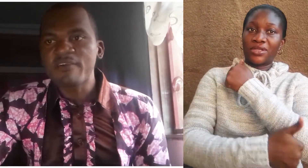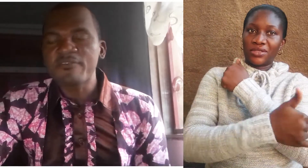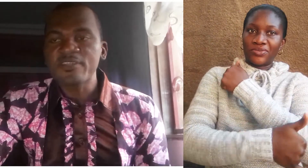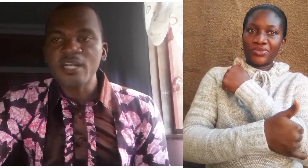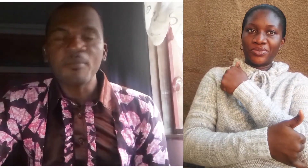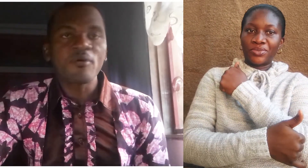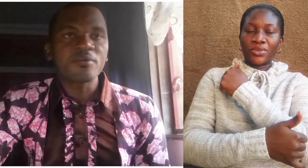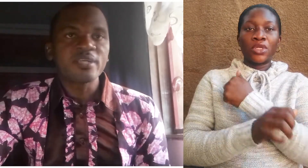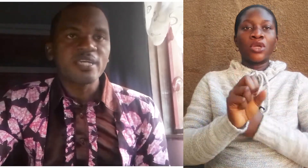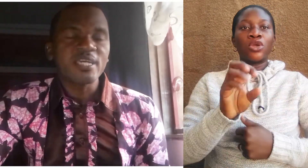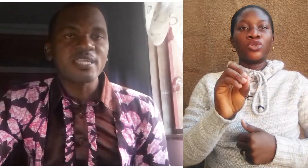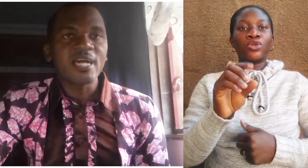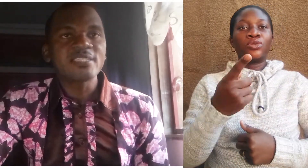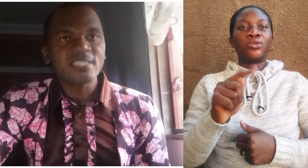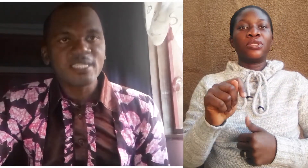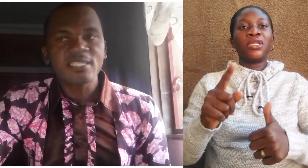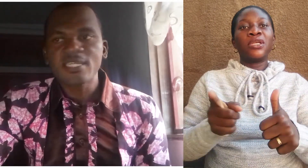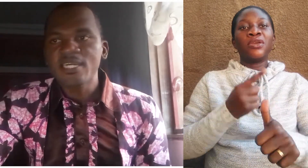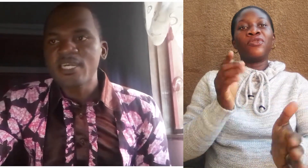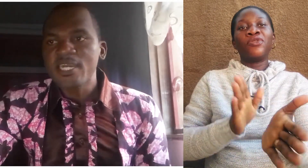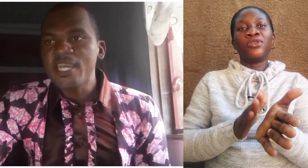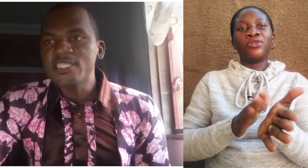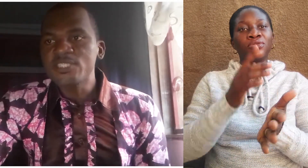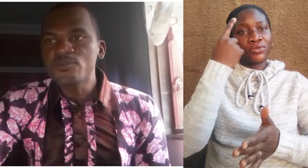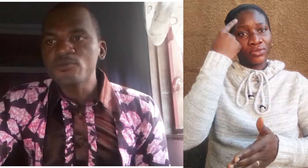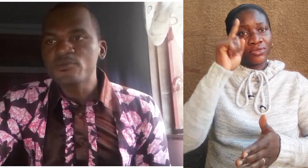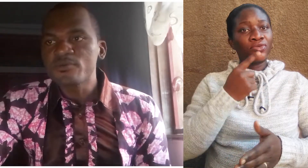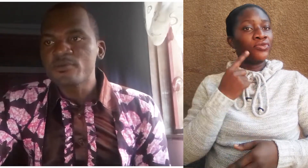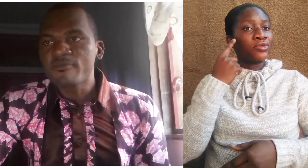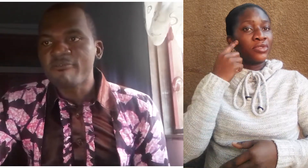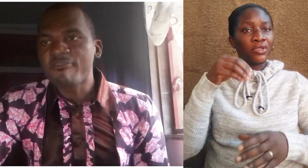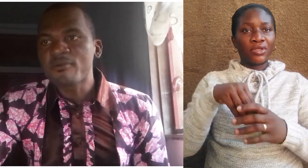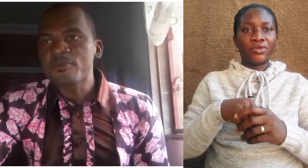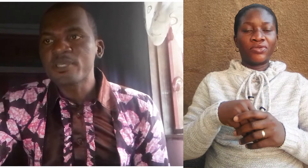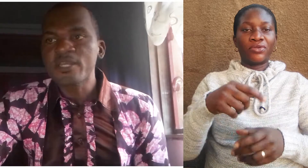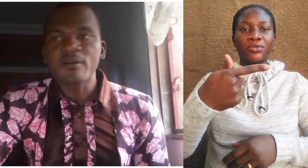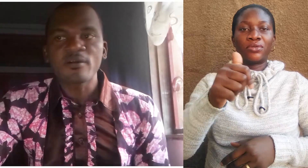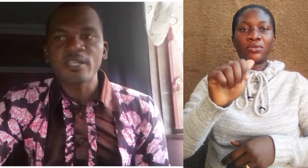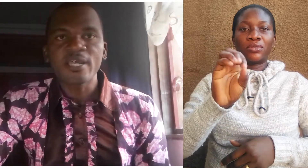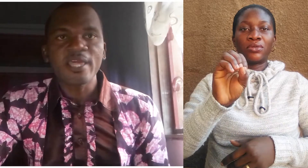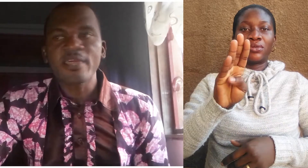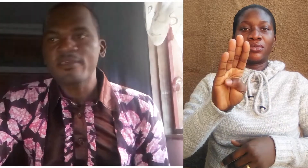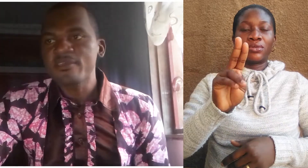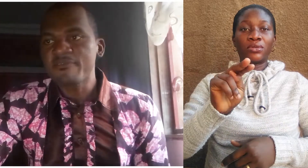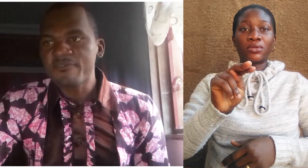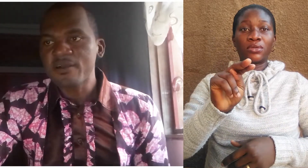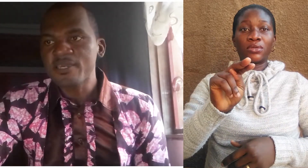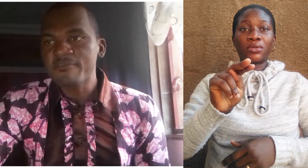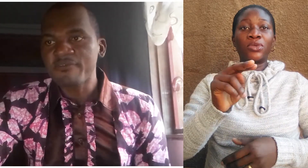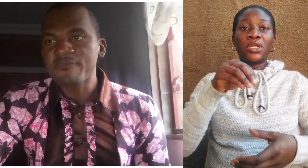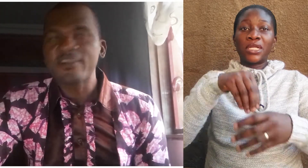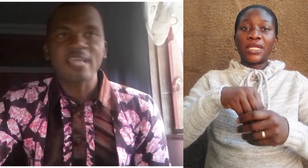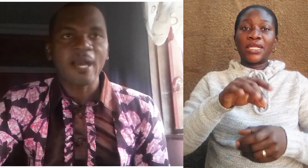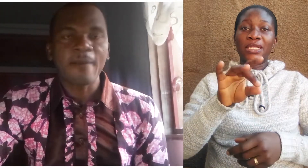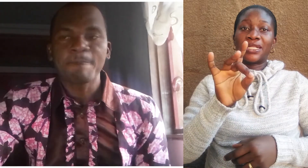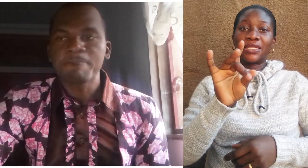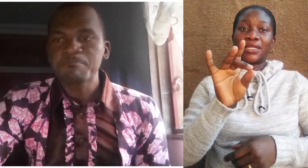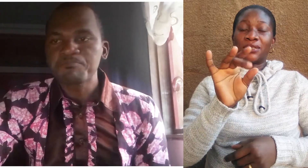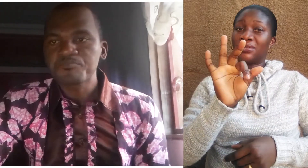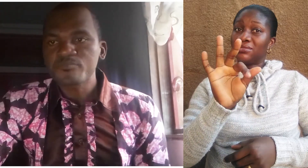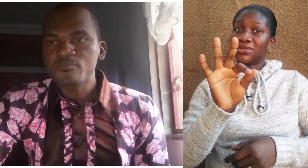for deaf in Gabon in 1982, formerly called